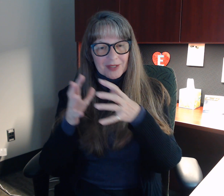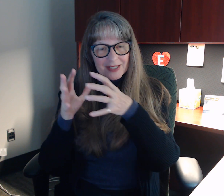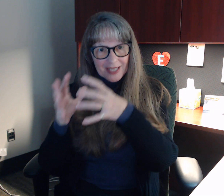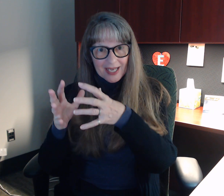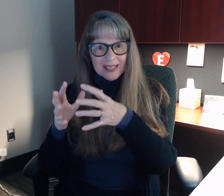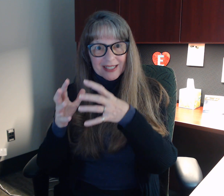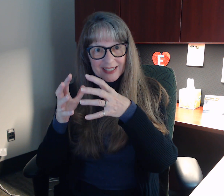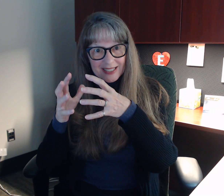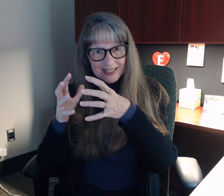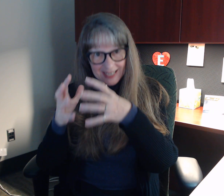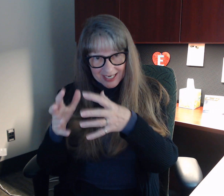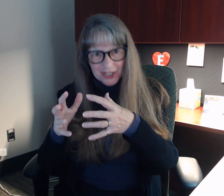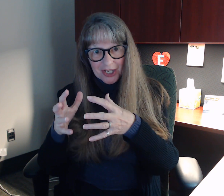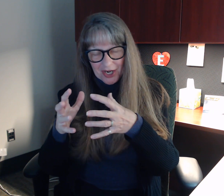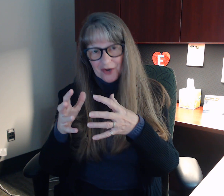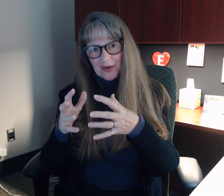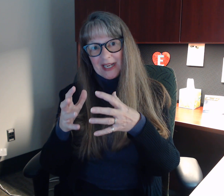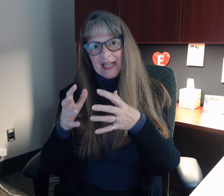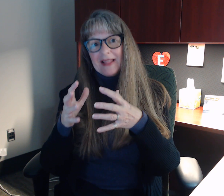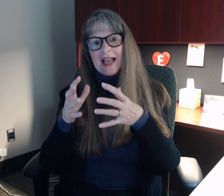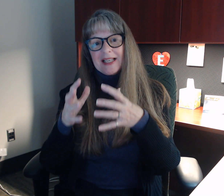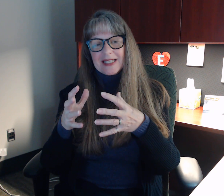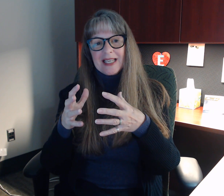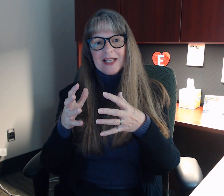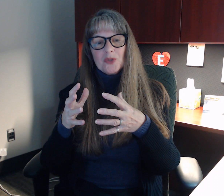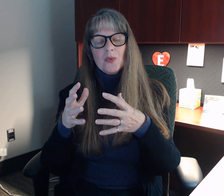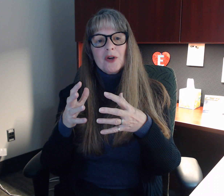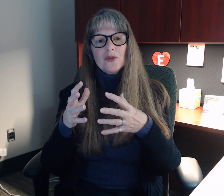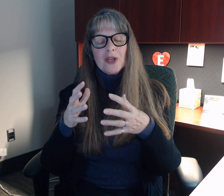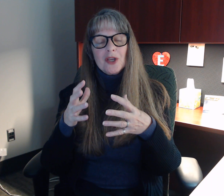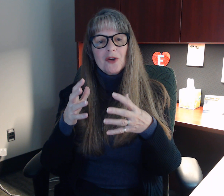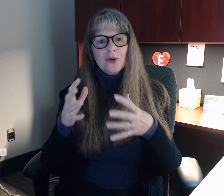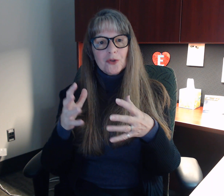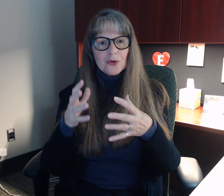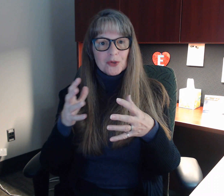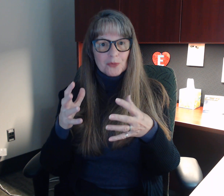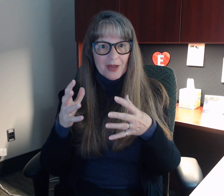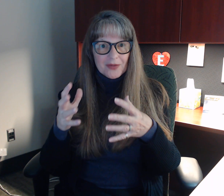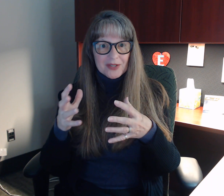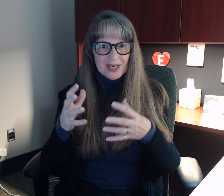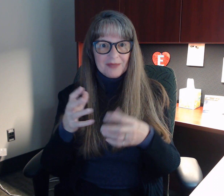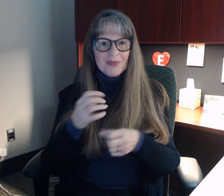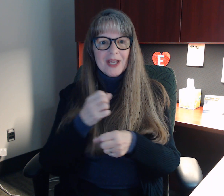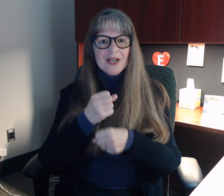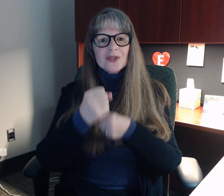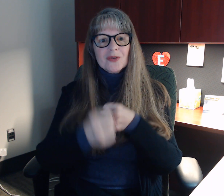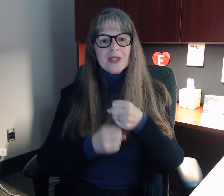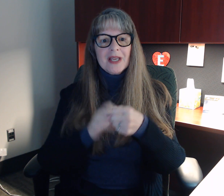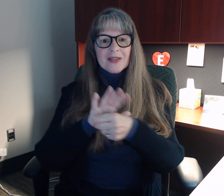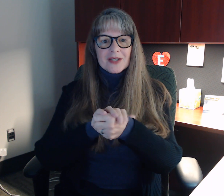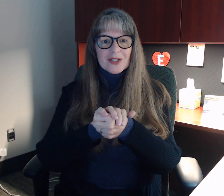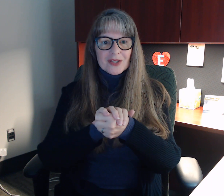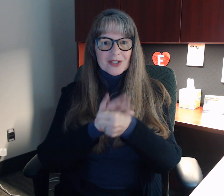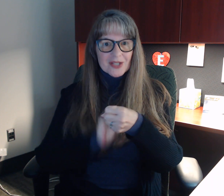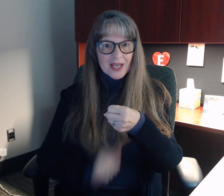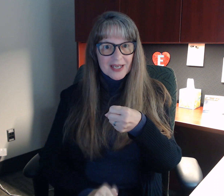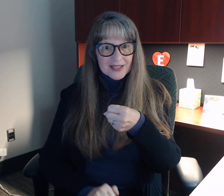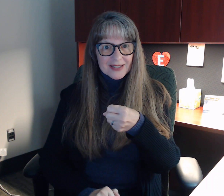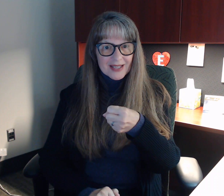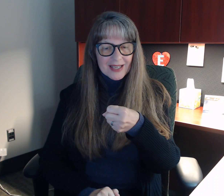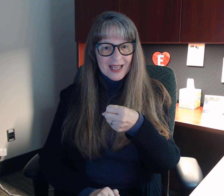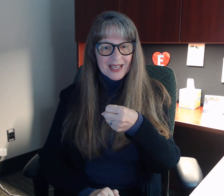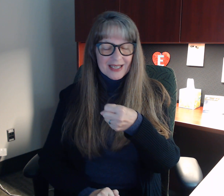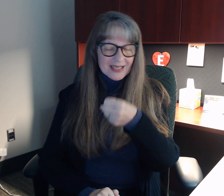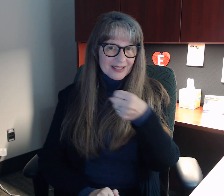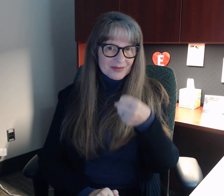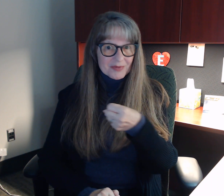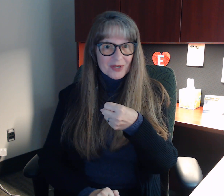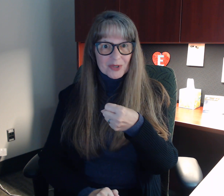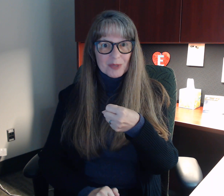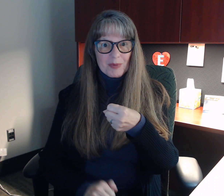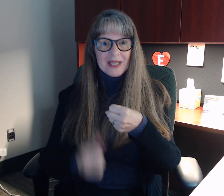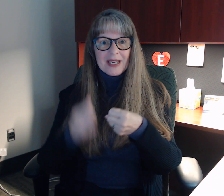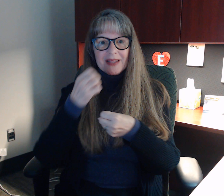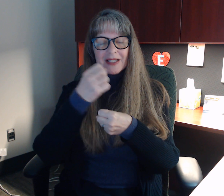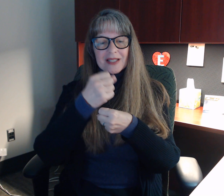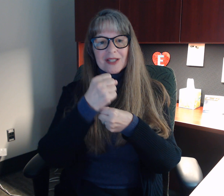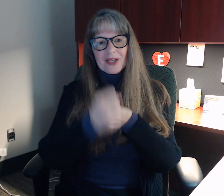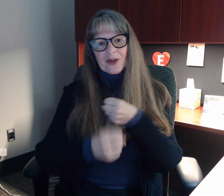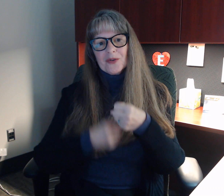sun is stationary in that sense, where the earth goes around the sun. So this is the sun, so to speak, and this is the earth, and it